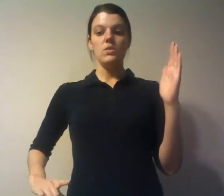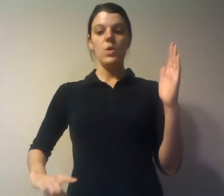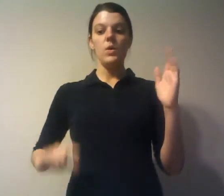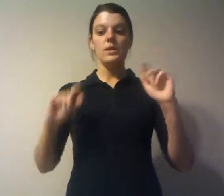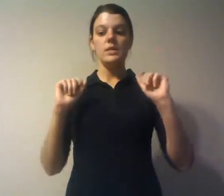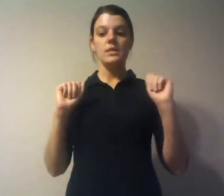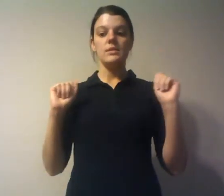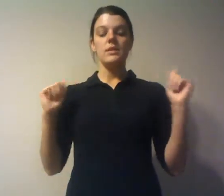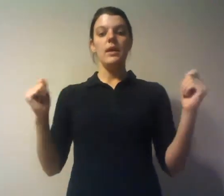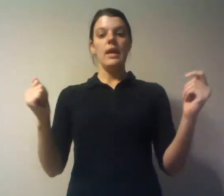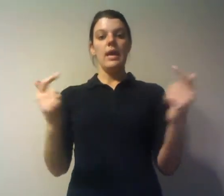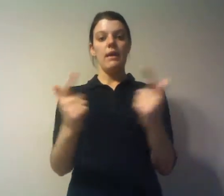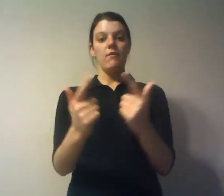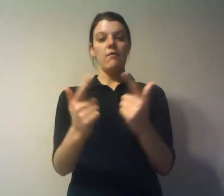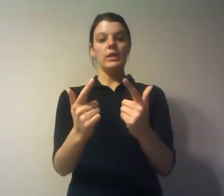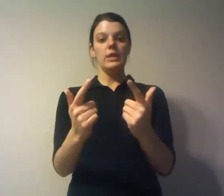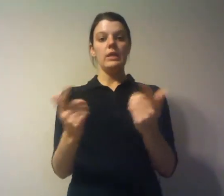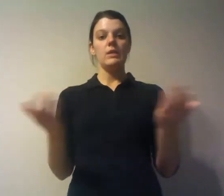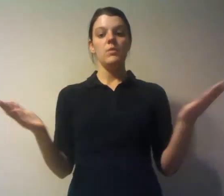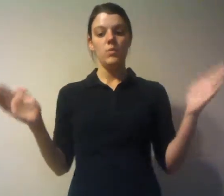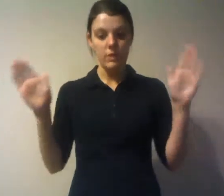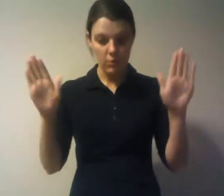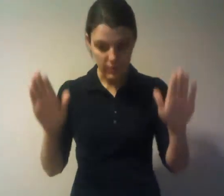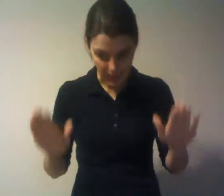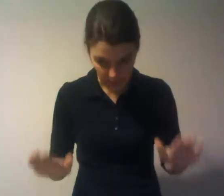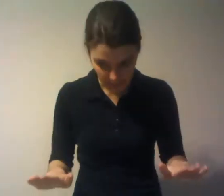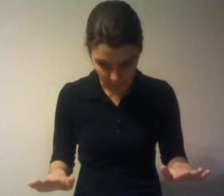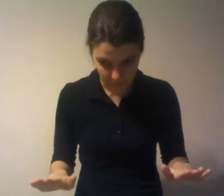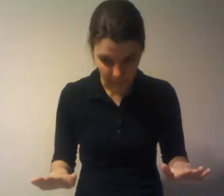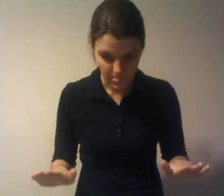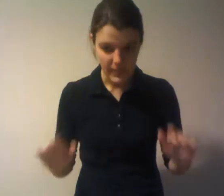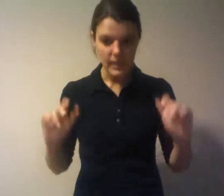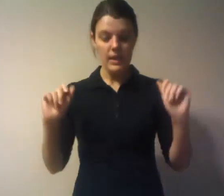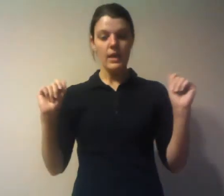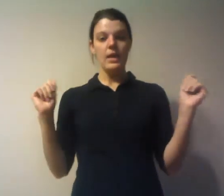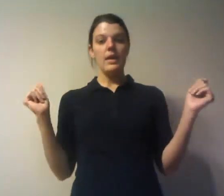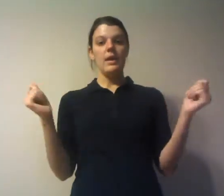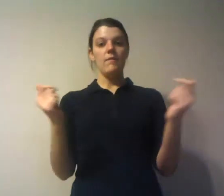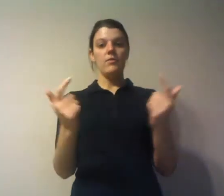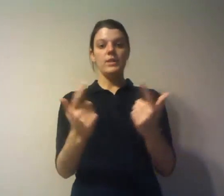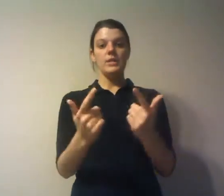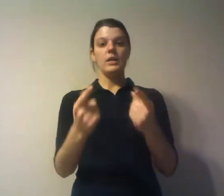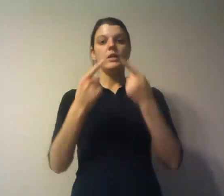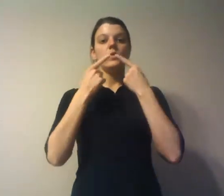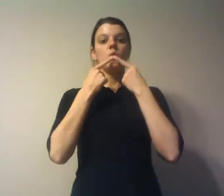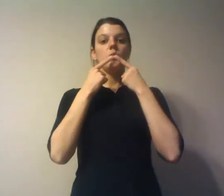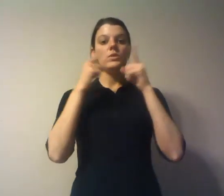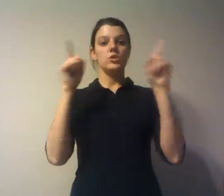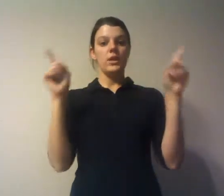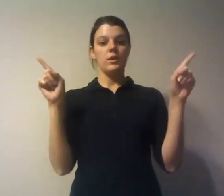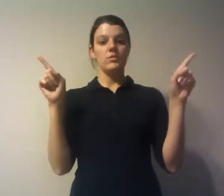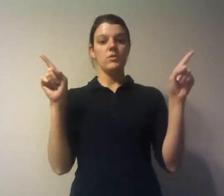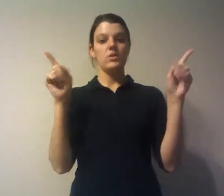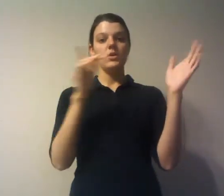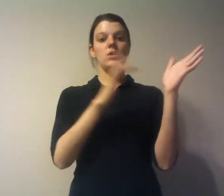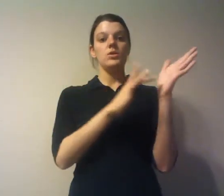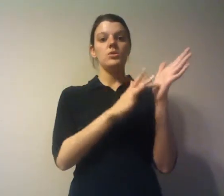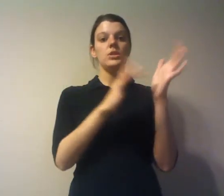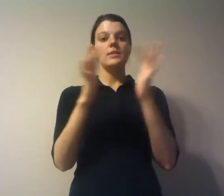the chorus is every knee will bow, every tongue will shout,